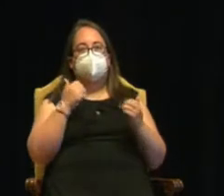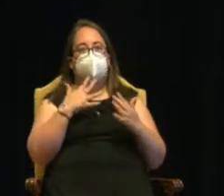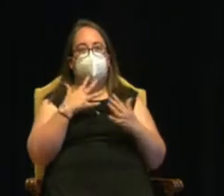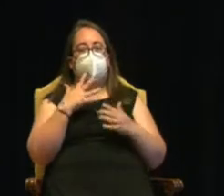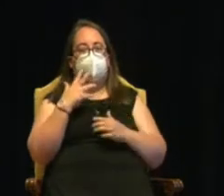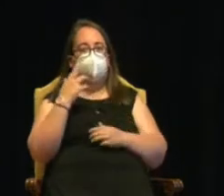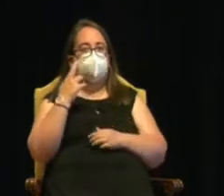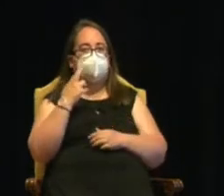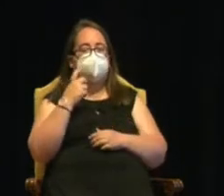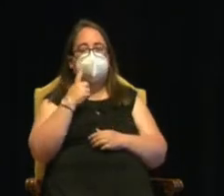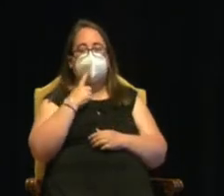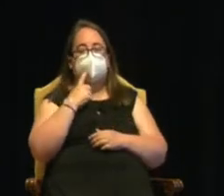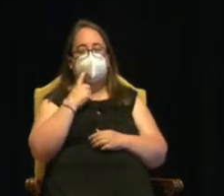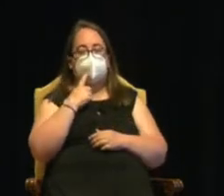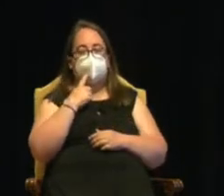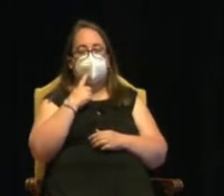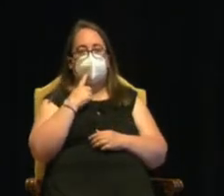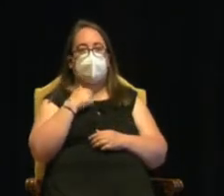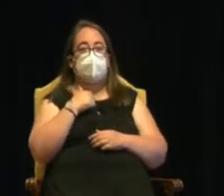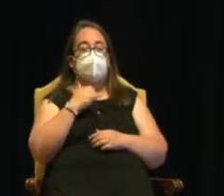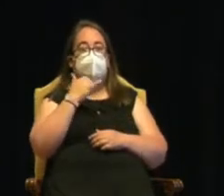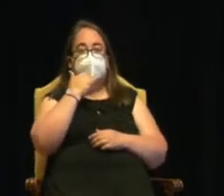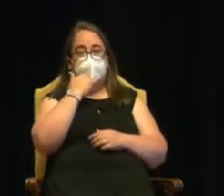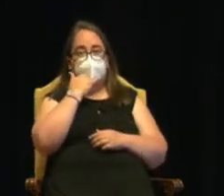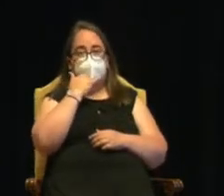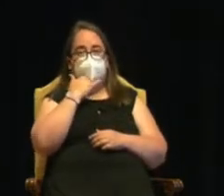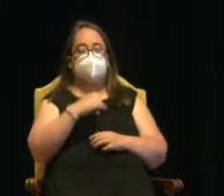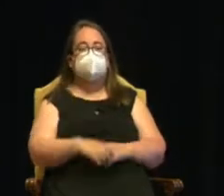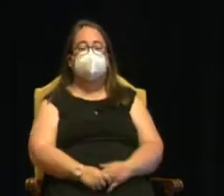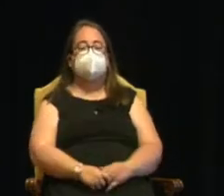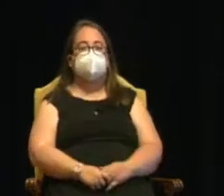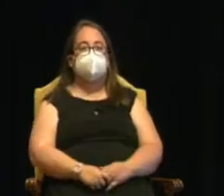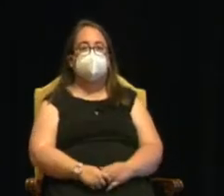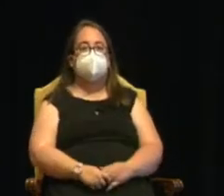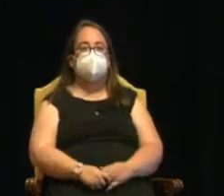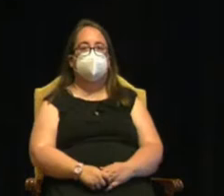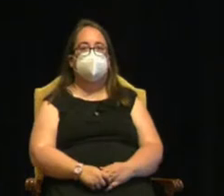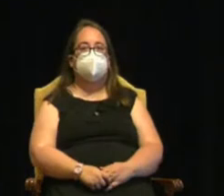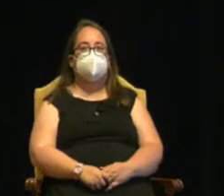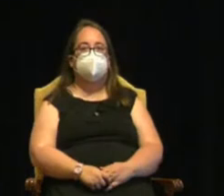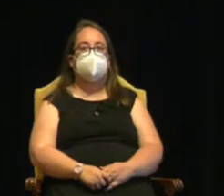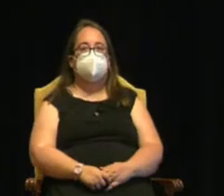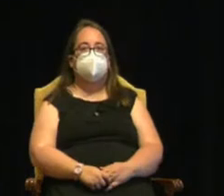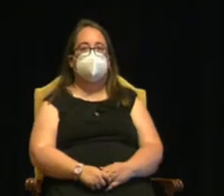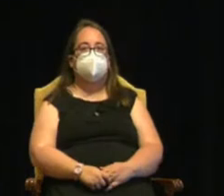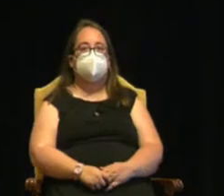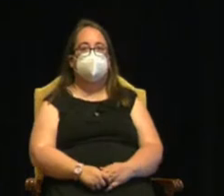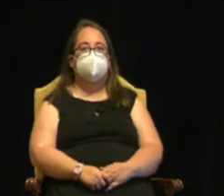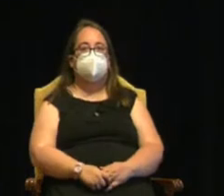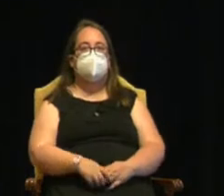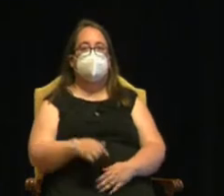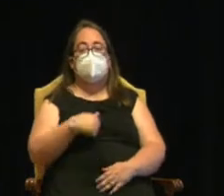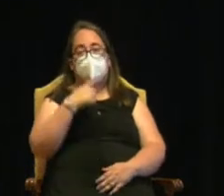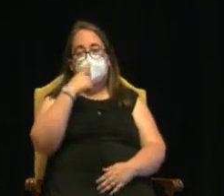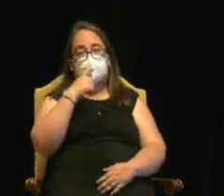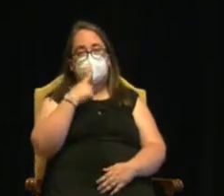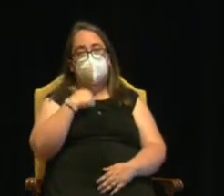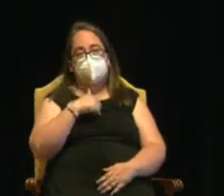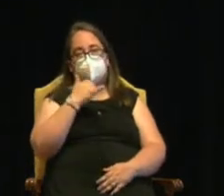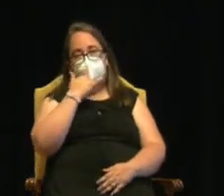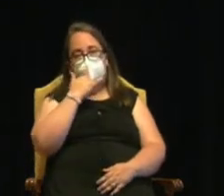of saying, I was wrong. I don't have a problem saying I was